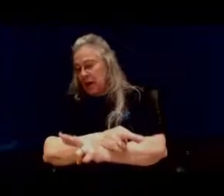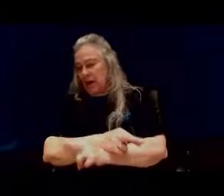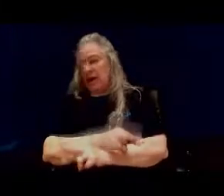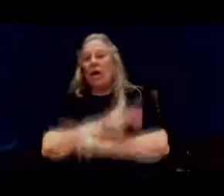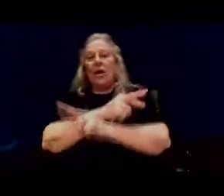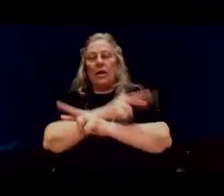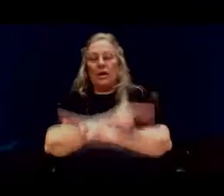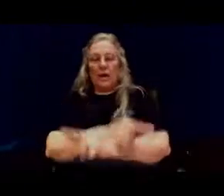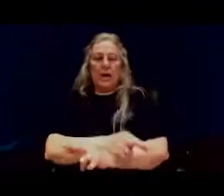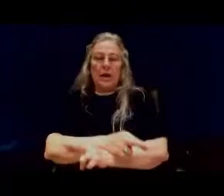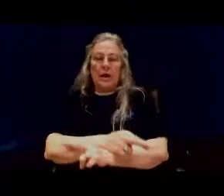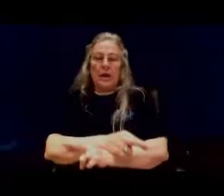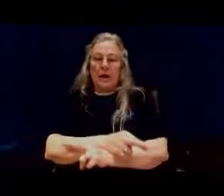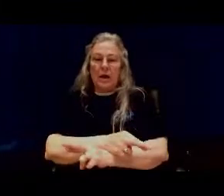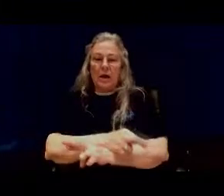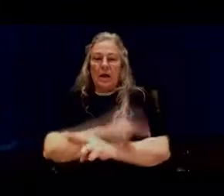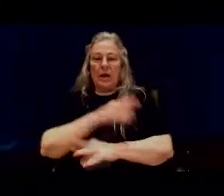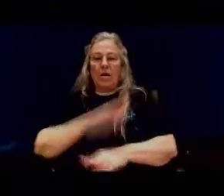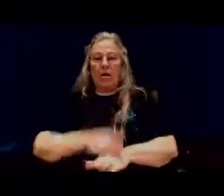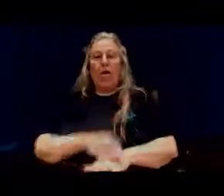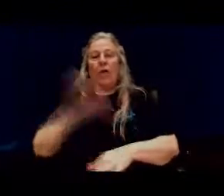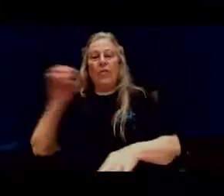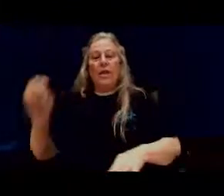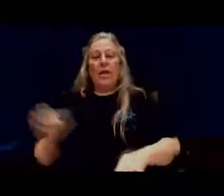leaning, leaning on the